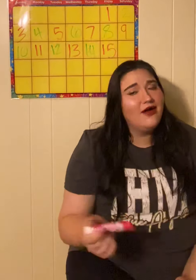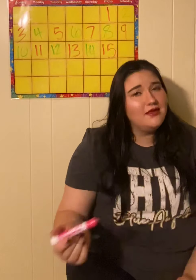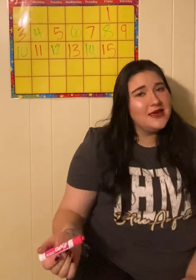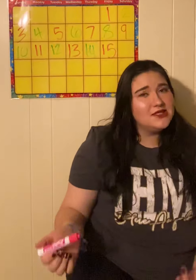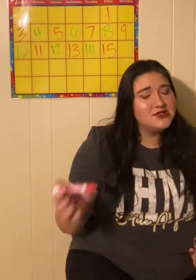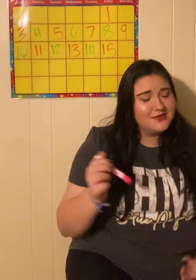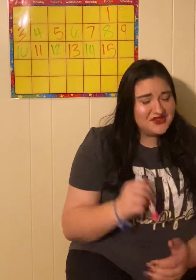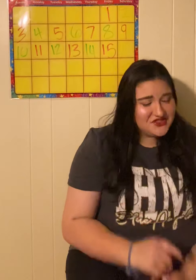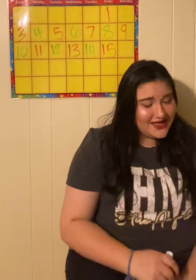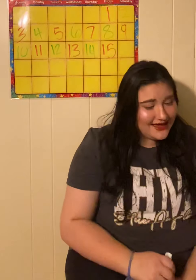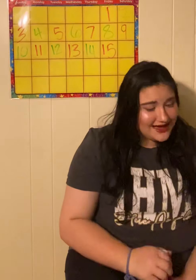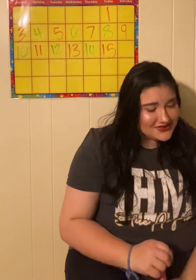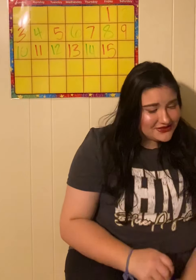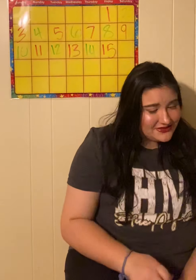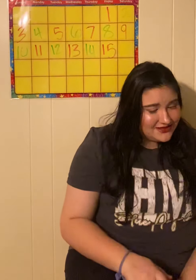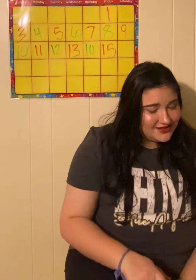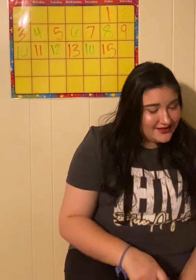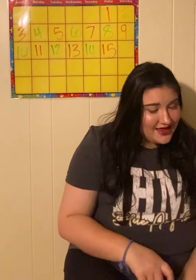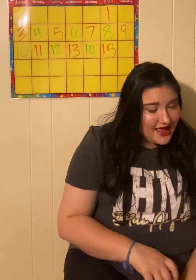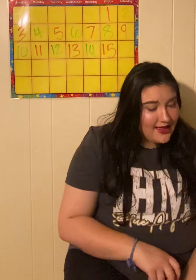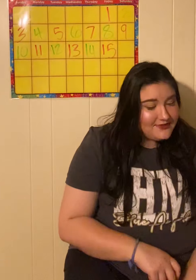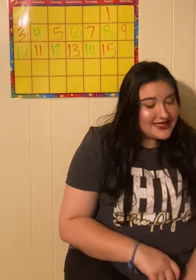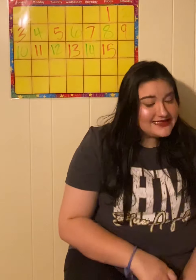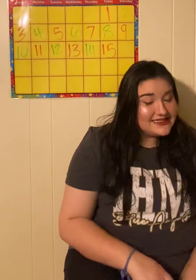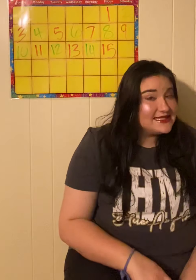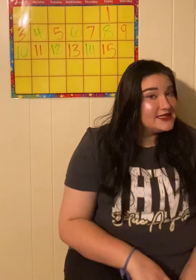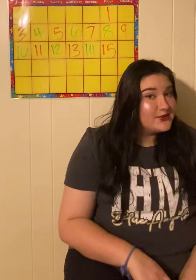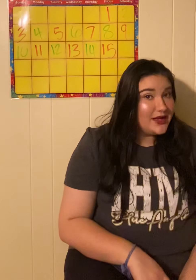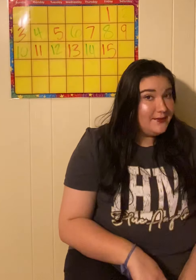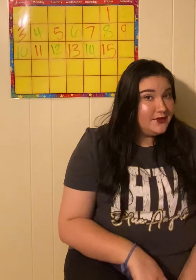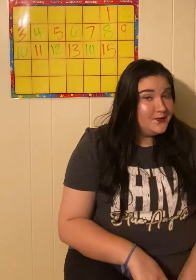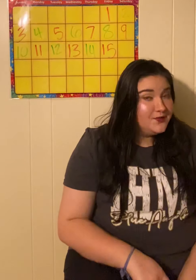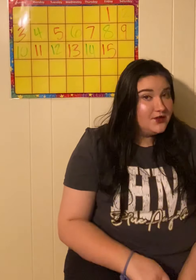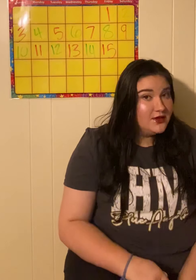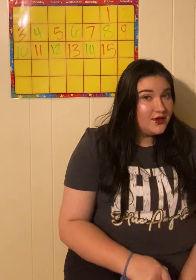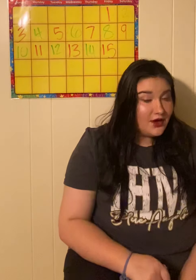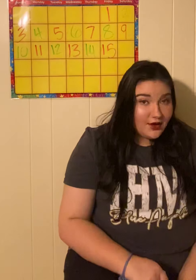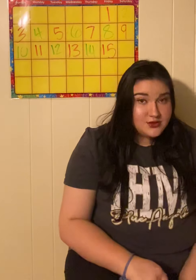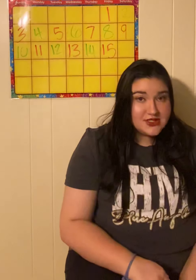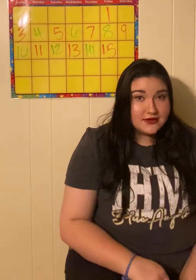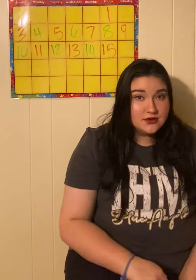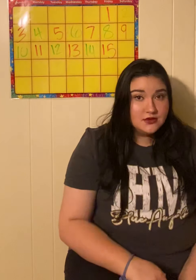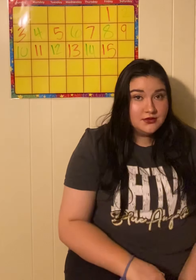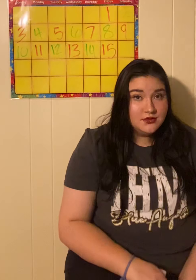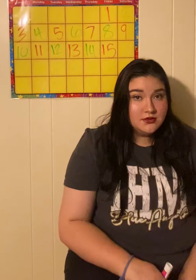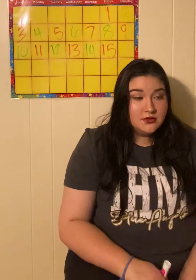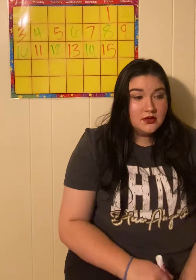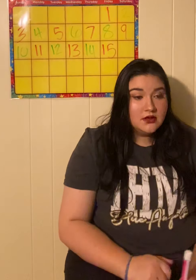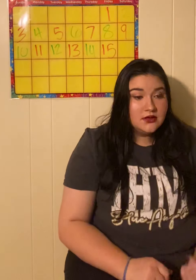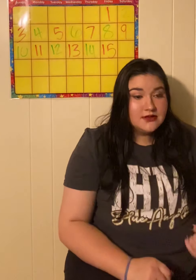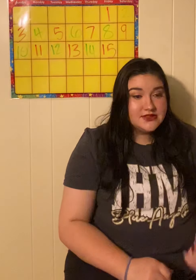the beach to build your sandcastle. Up next is swim, ocean.